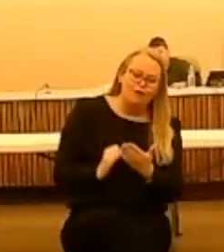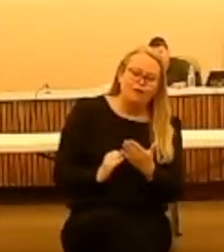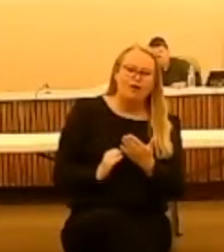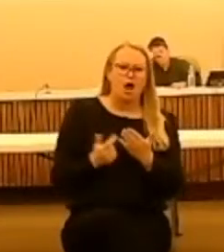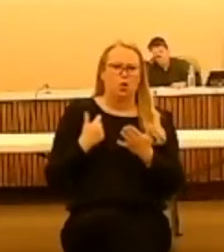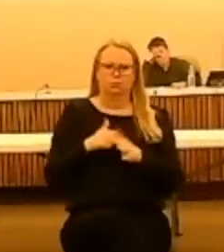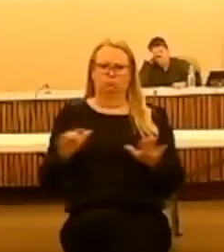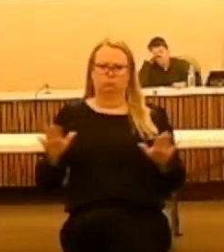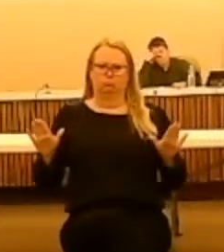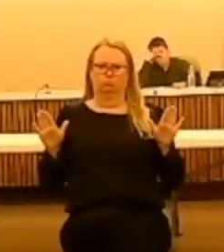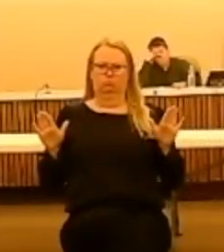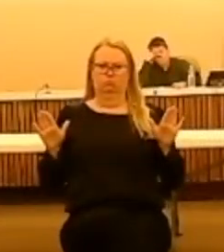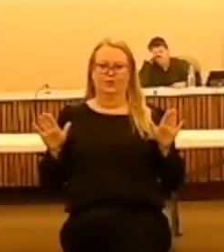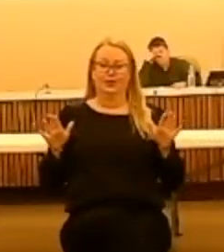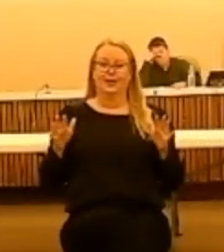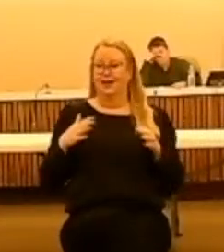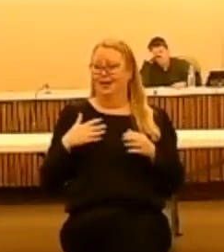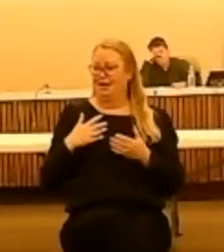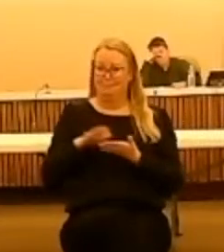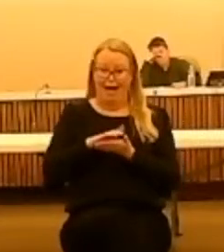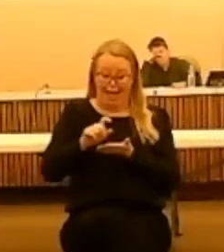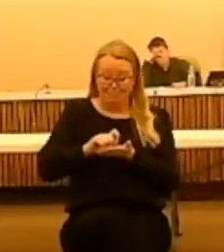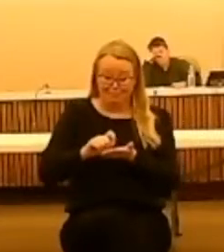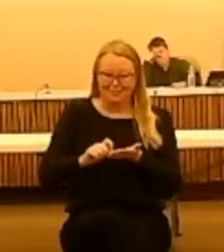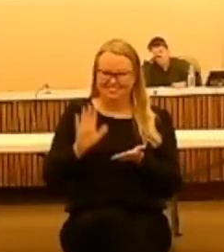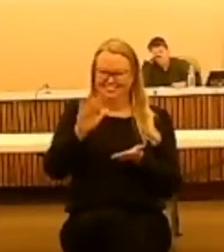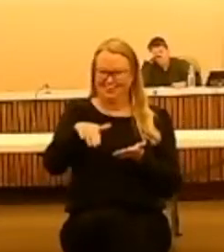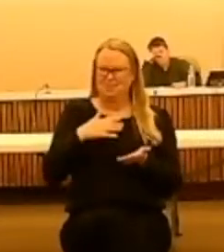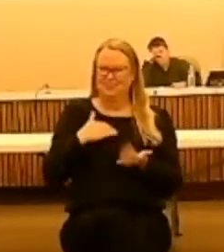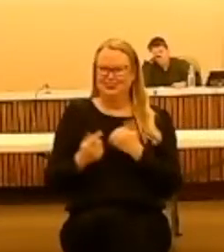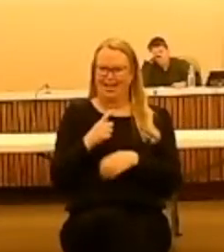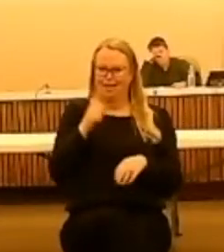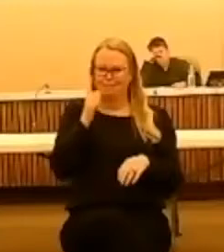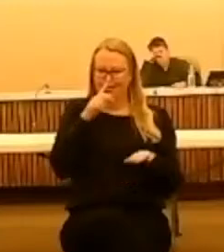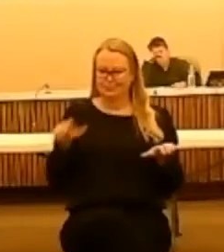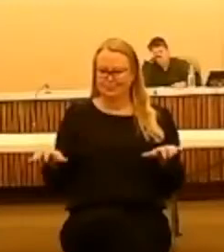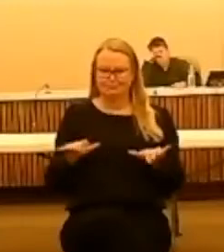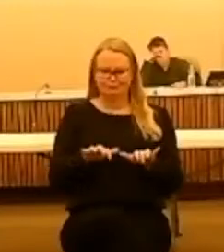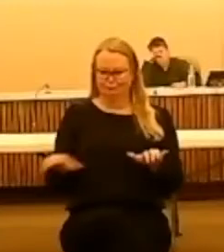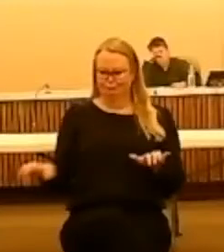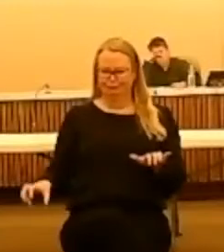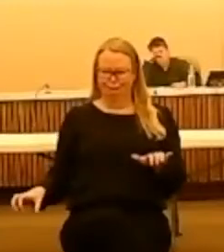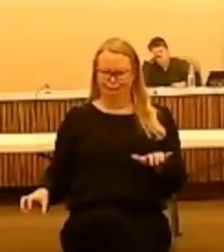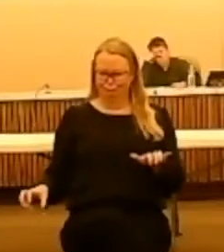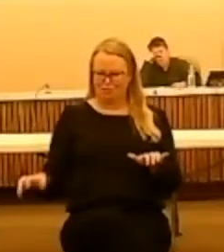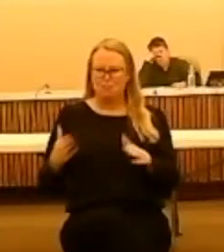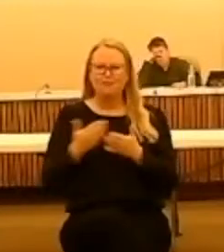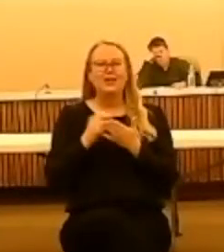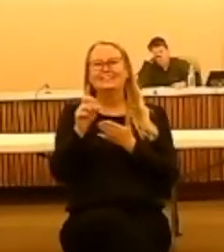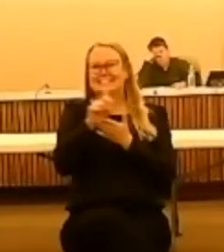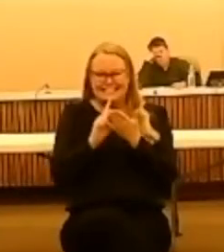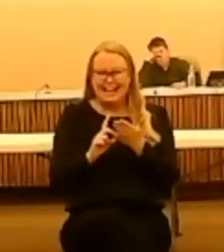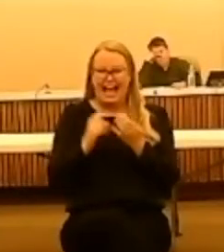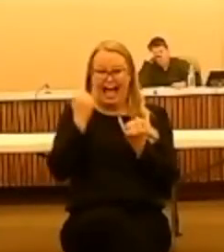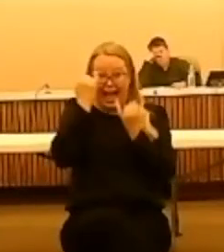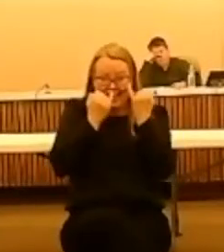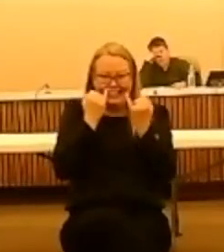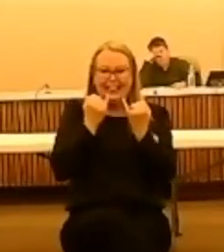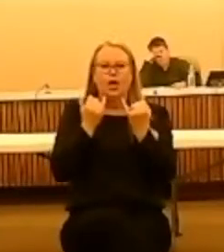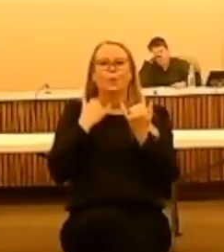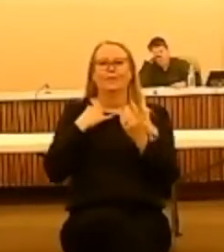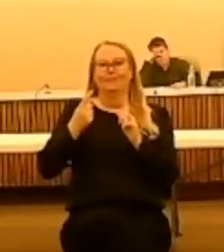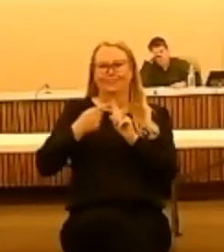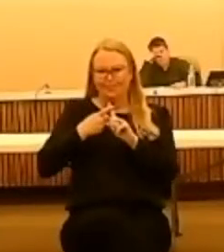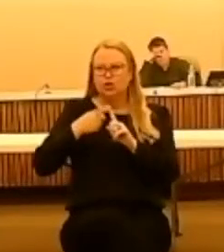or mouse to screen these days, we perform that wetland delineation to know what we're dealing with. And my deputy